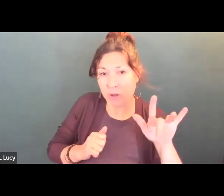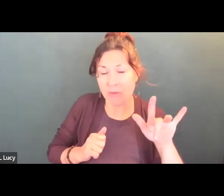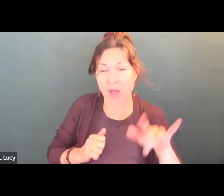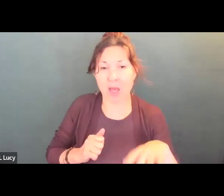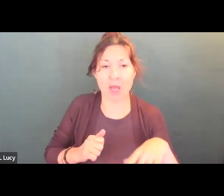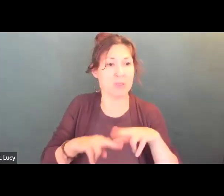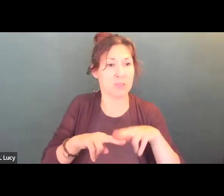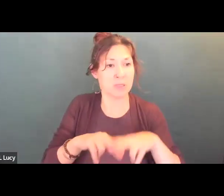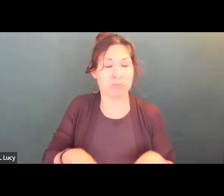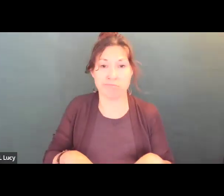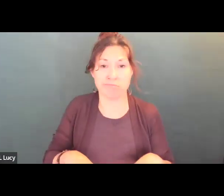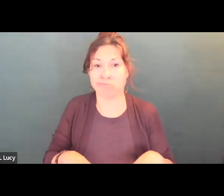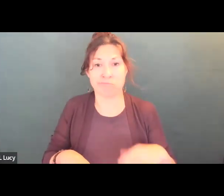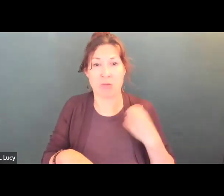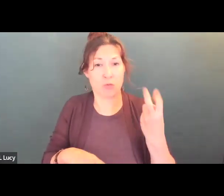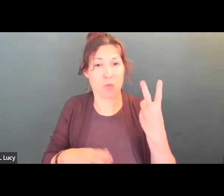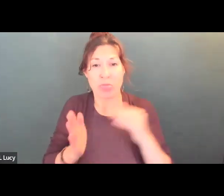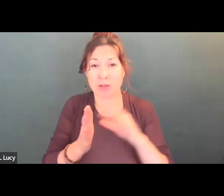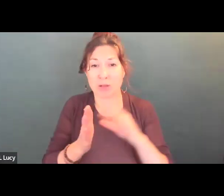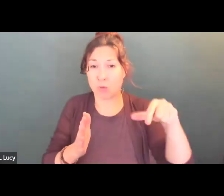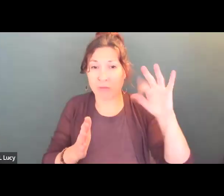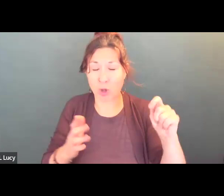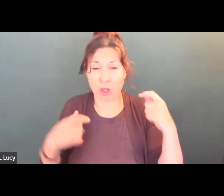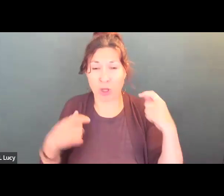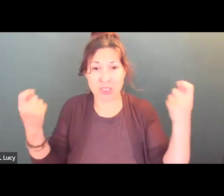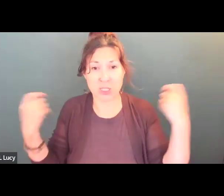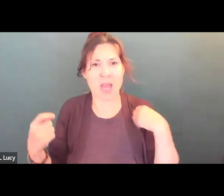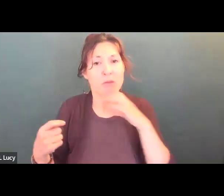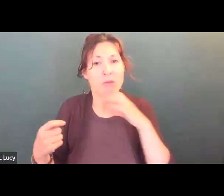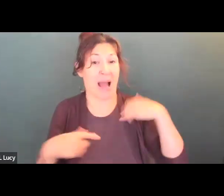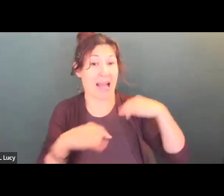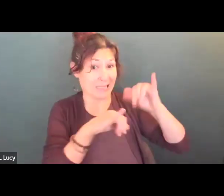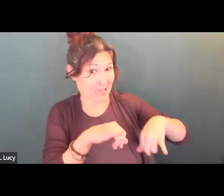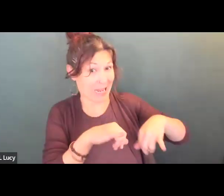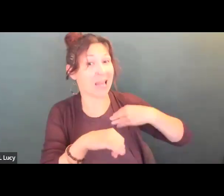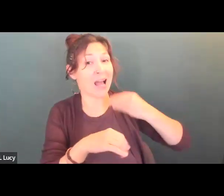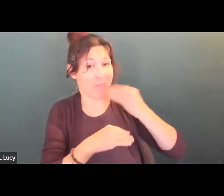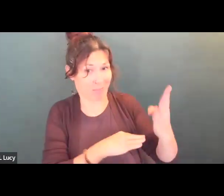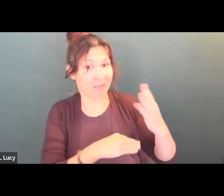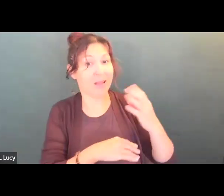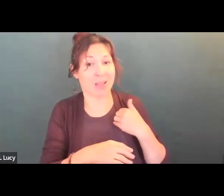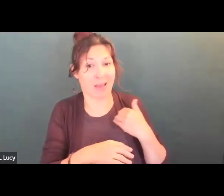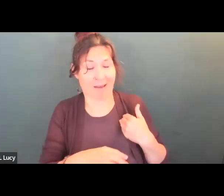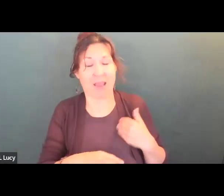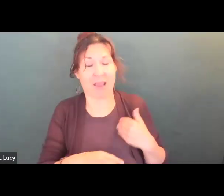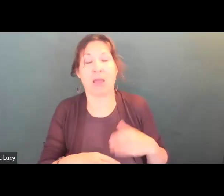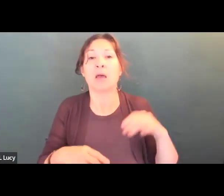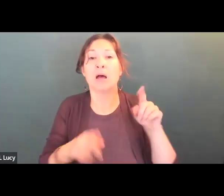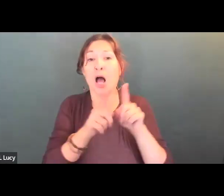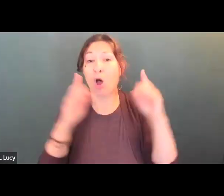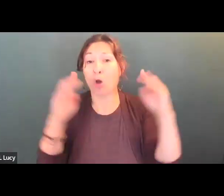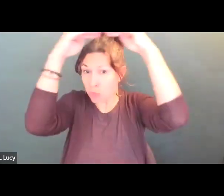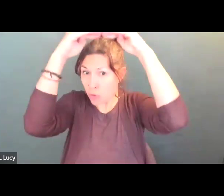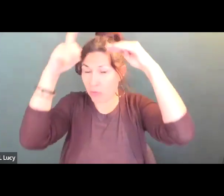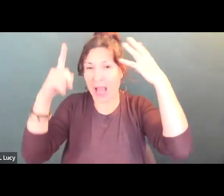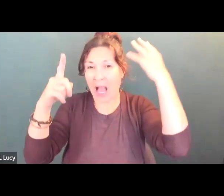a cafeteria that seats about 250 students. I stayed for 2 of the lunches, and an occupied roof that's an outdoor classroom with a